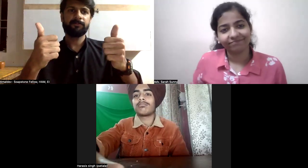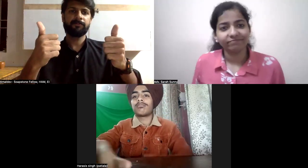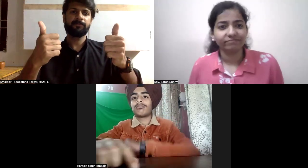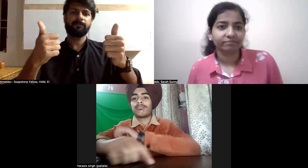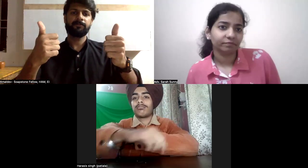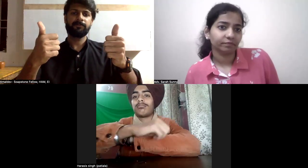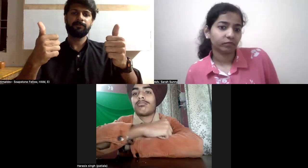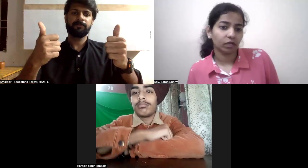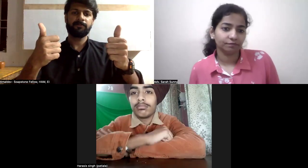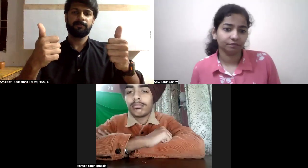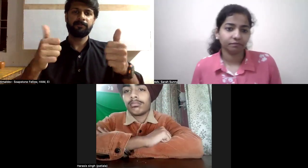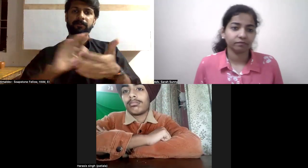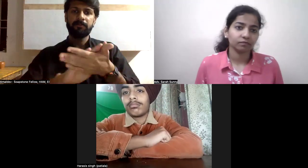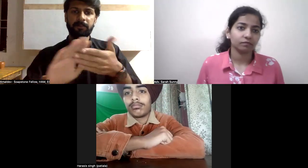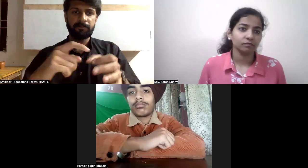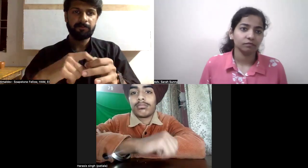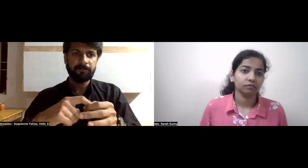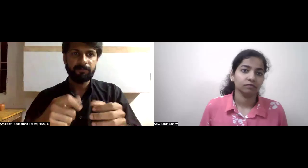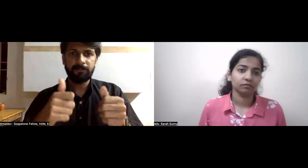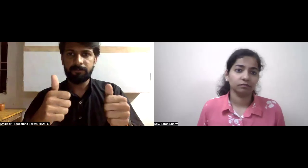Thank you.